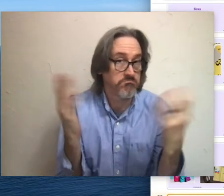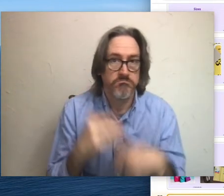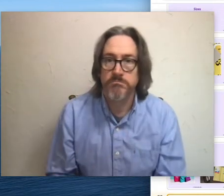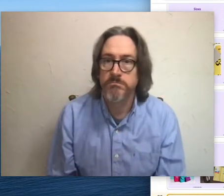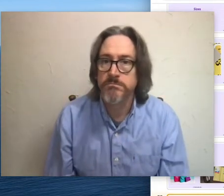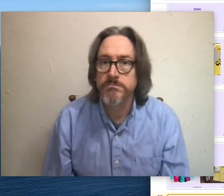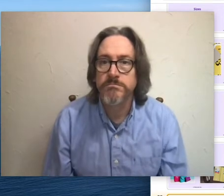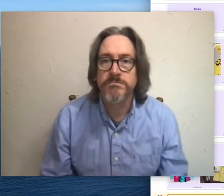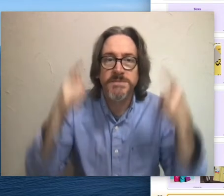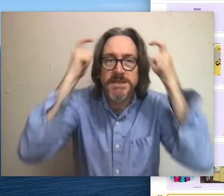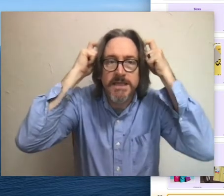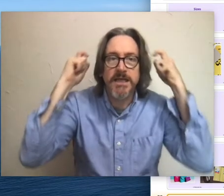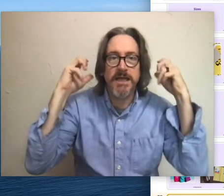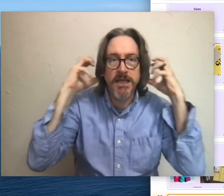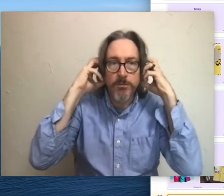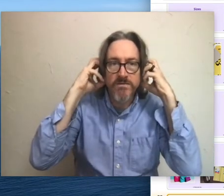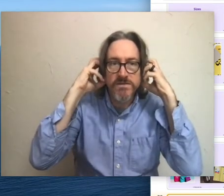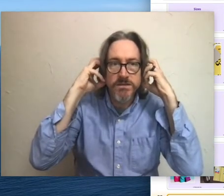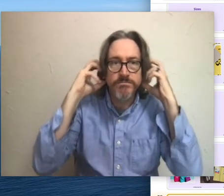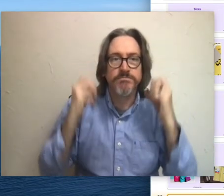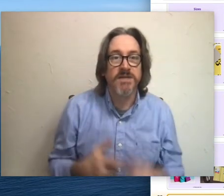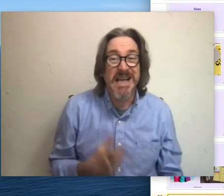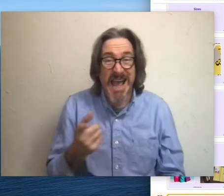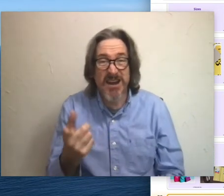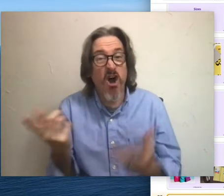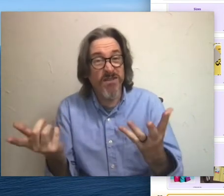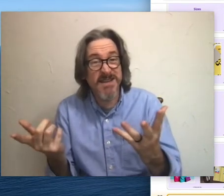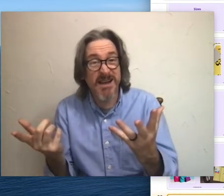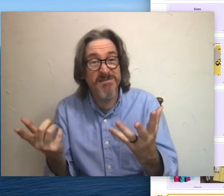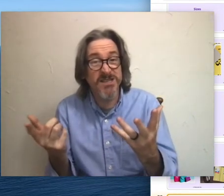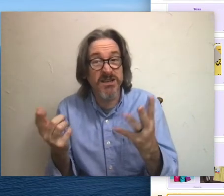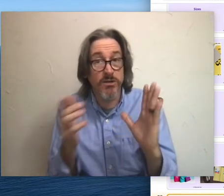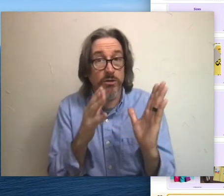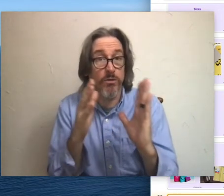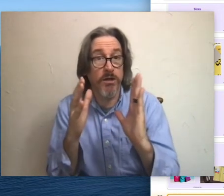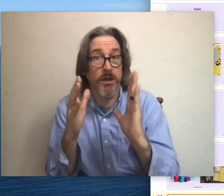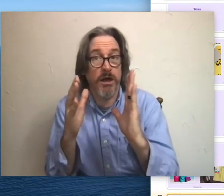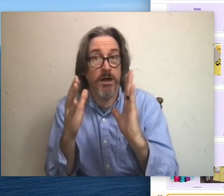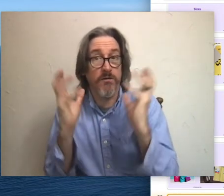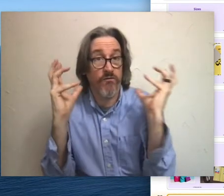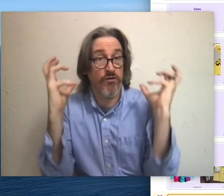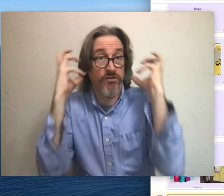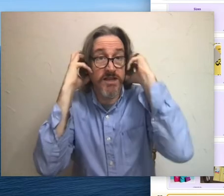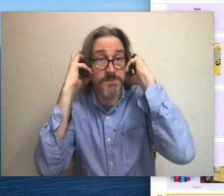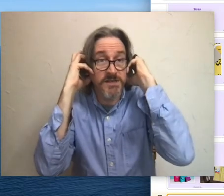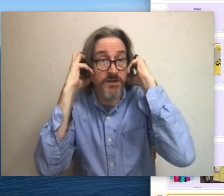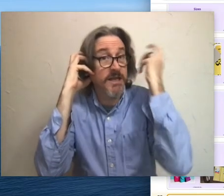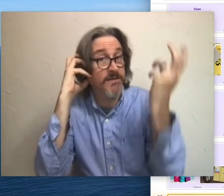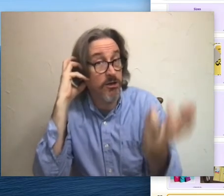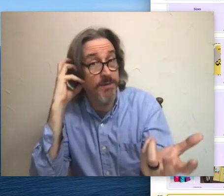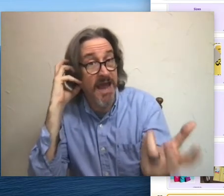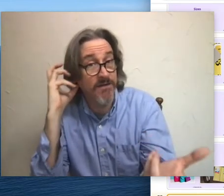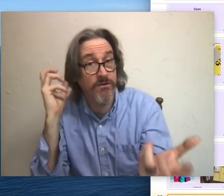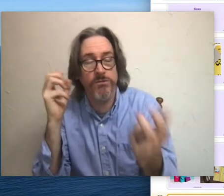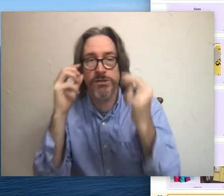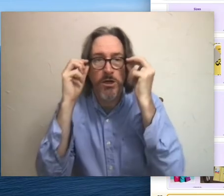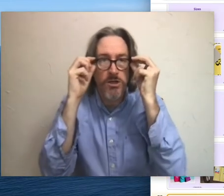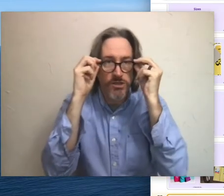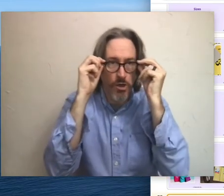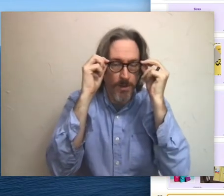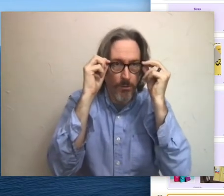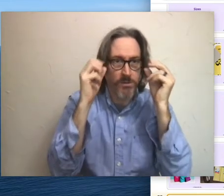Earmuffs. And oftentimes For these specifically, they could be